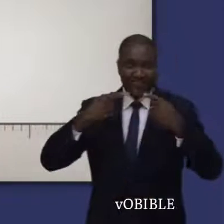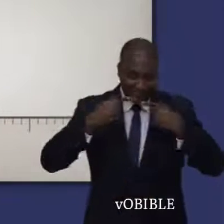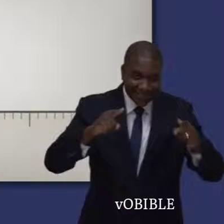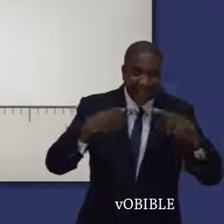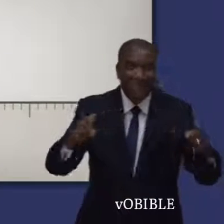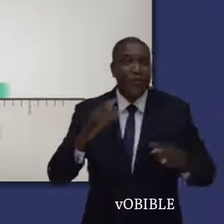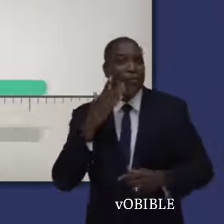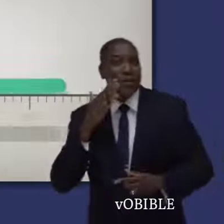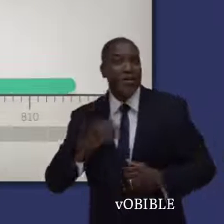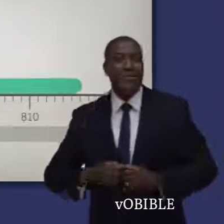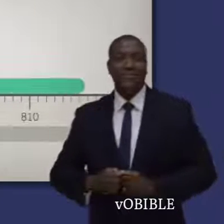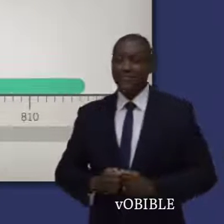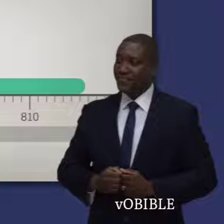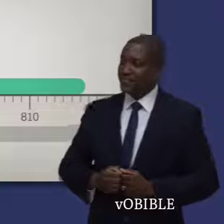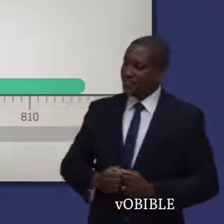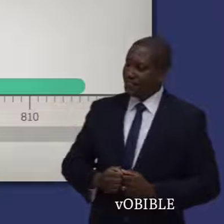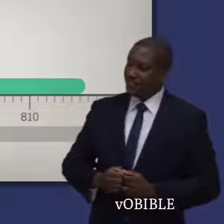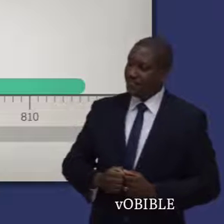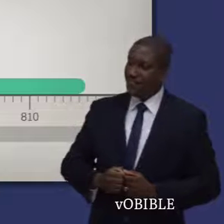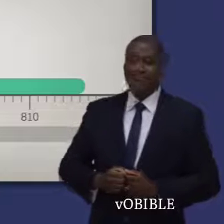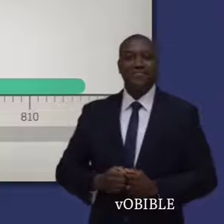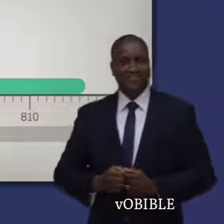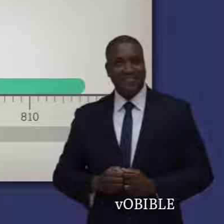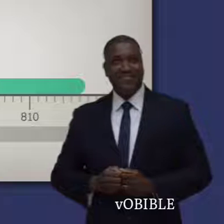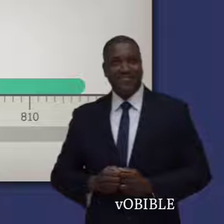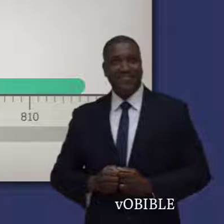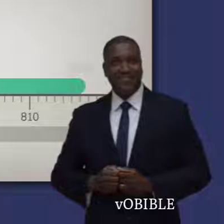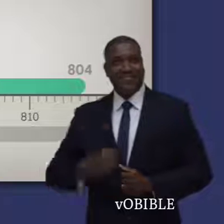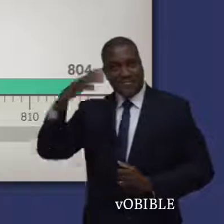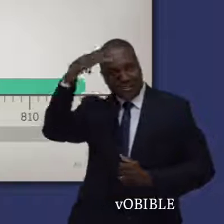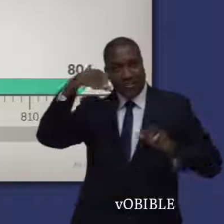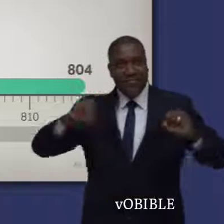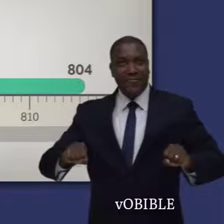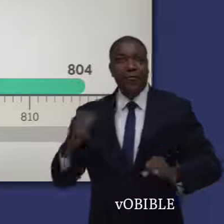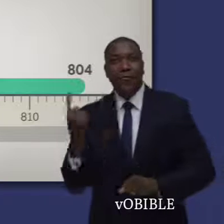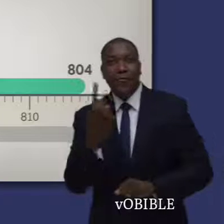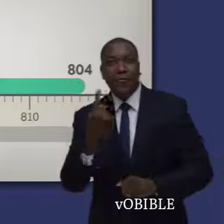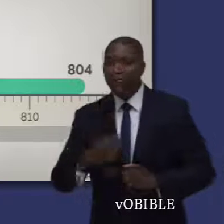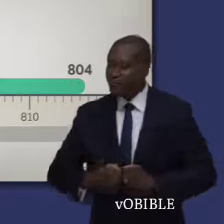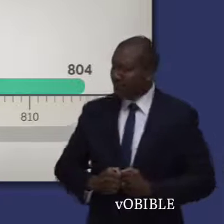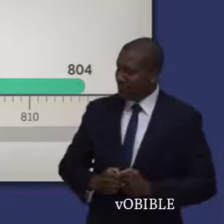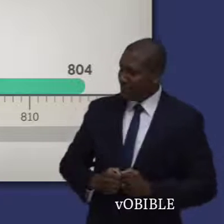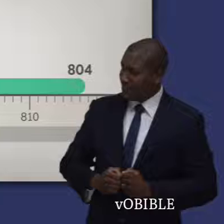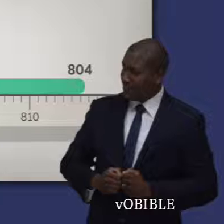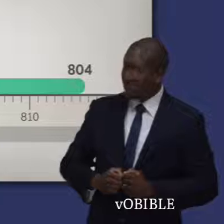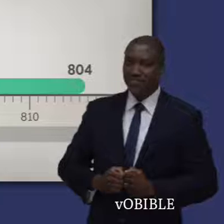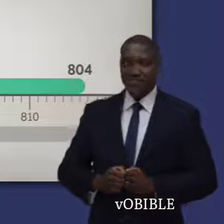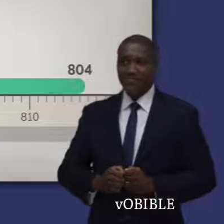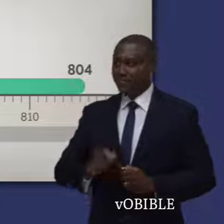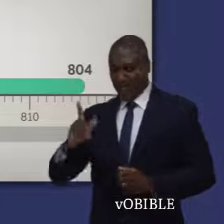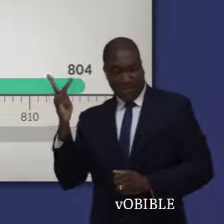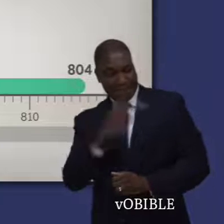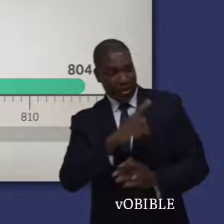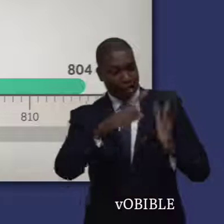Amos prophesied sometime within the period from 829 to 804 BCE, during the reign of King